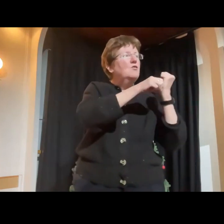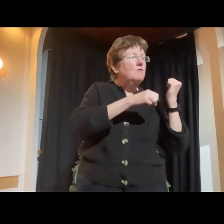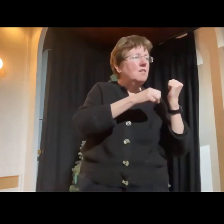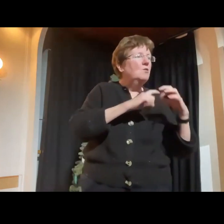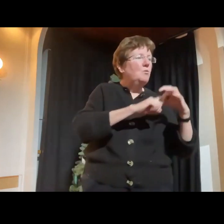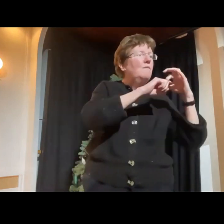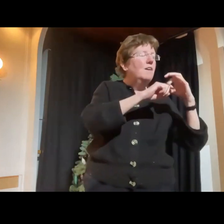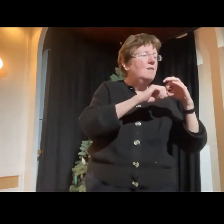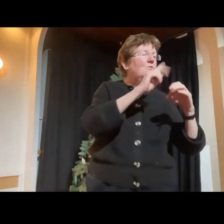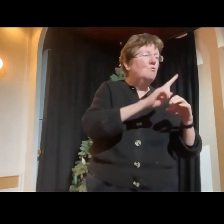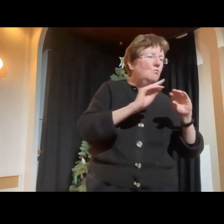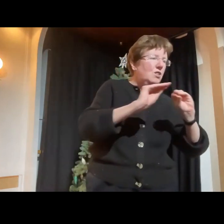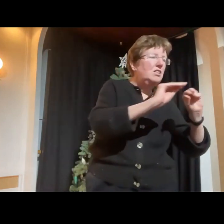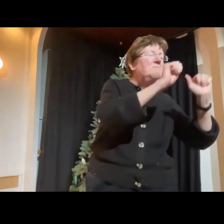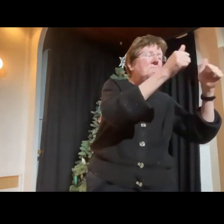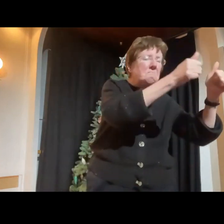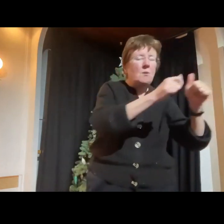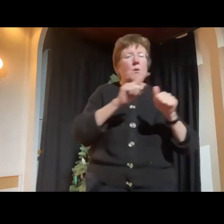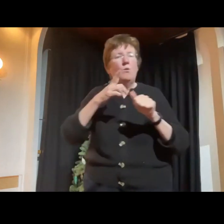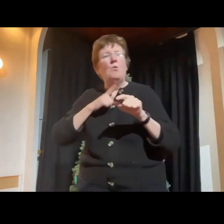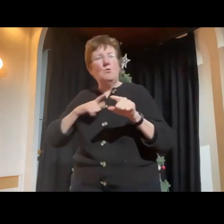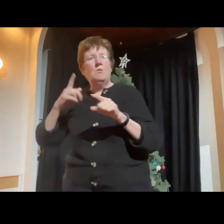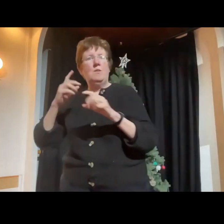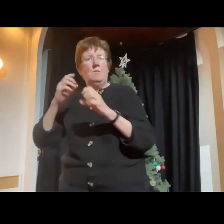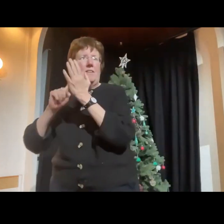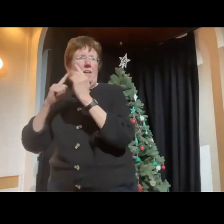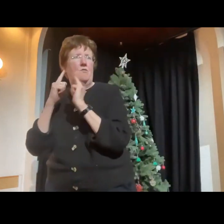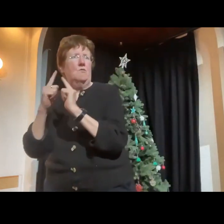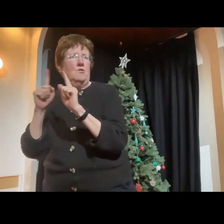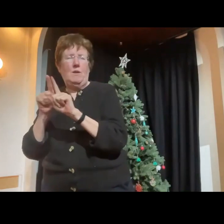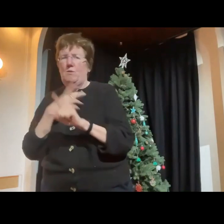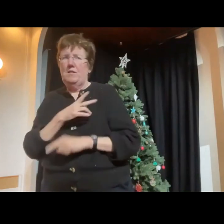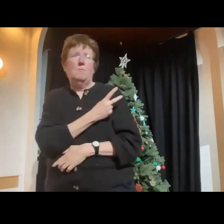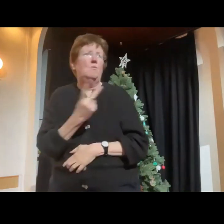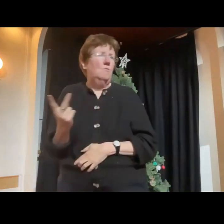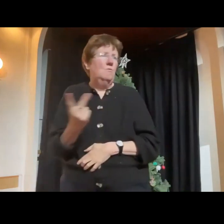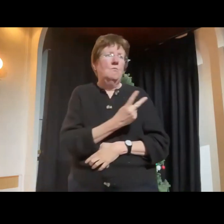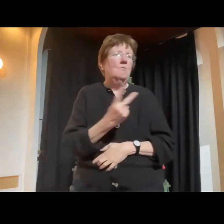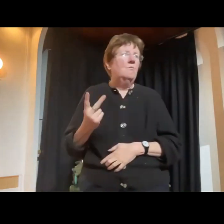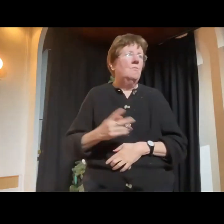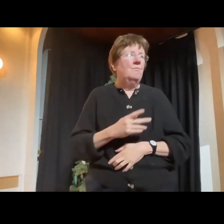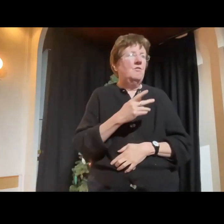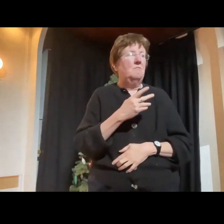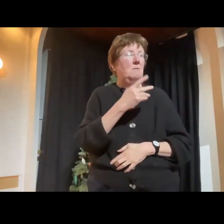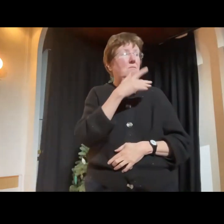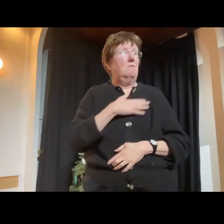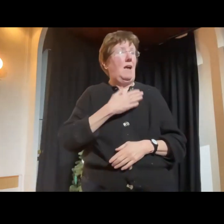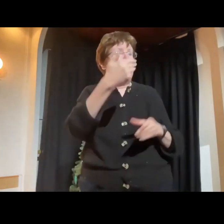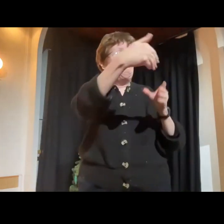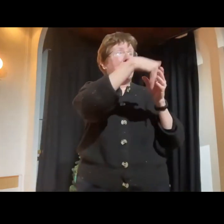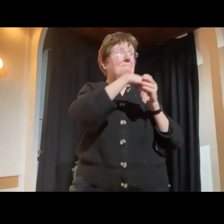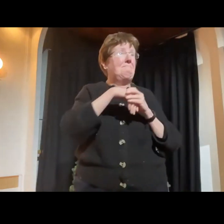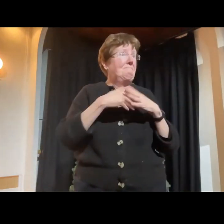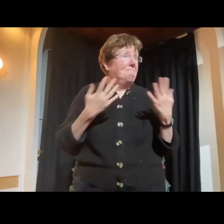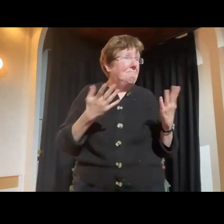because we know that yes, there's a degree qualification for people who want to teach qualifications in schools, so we do need registered teachers, but we also